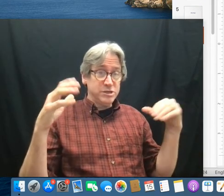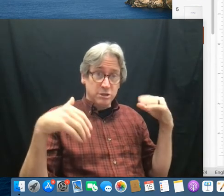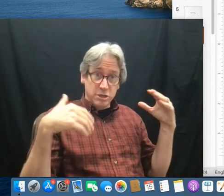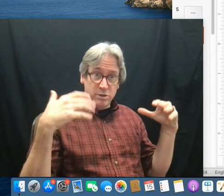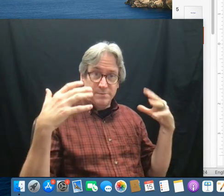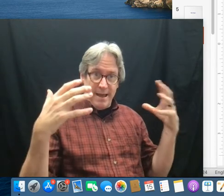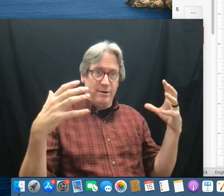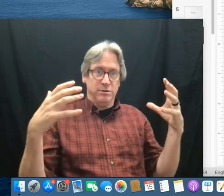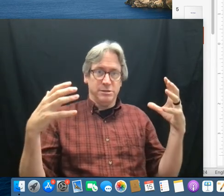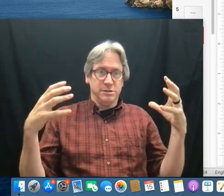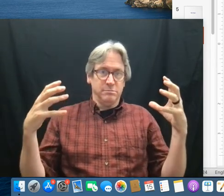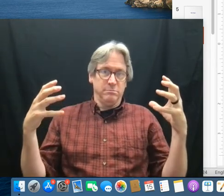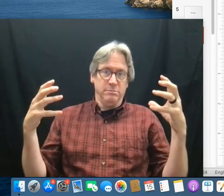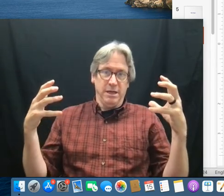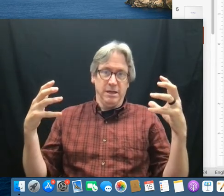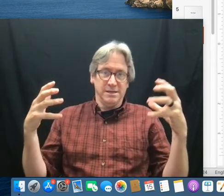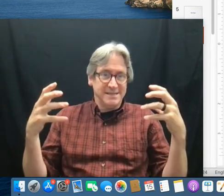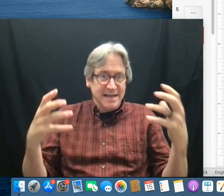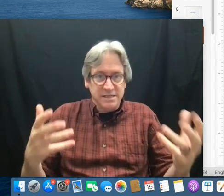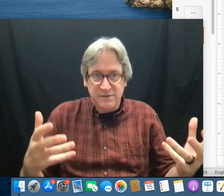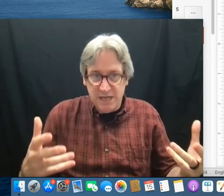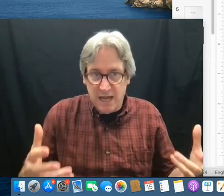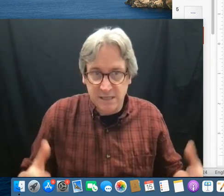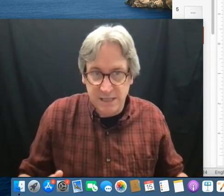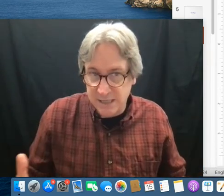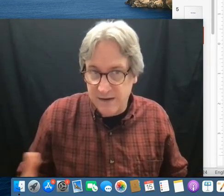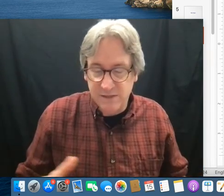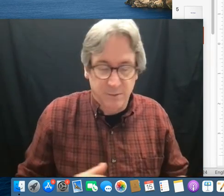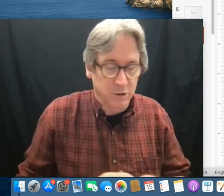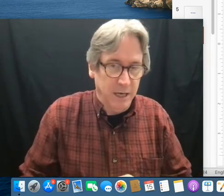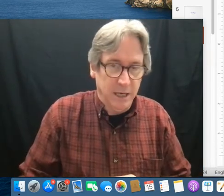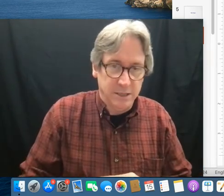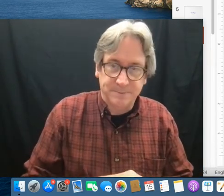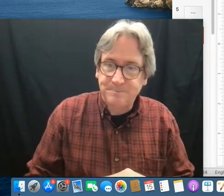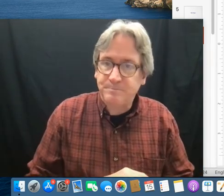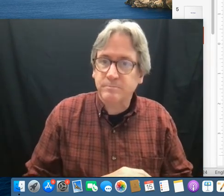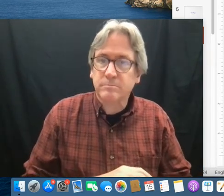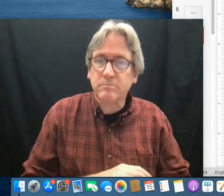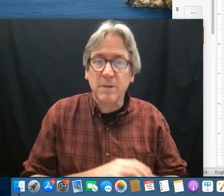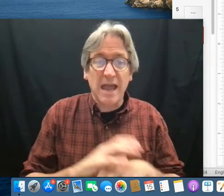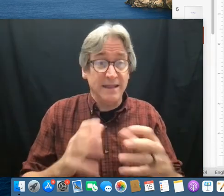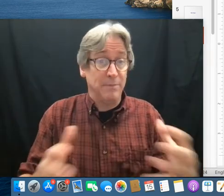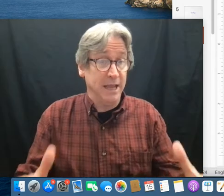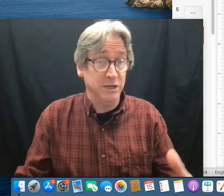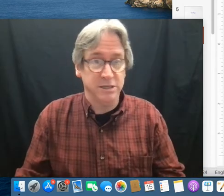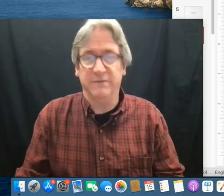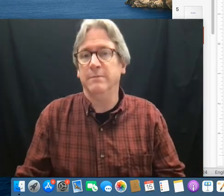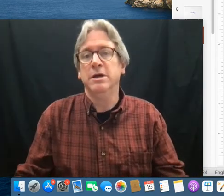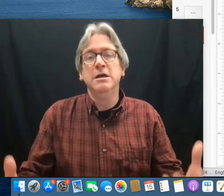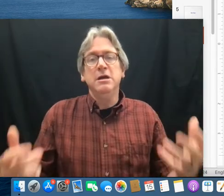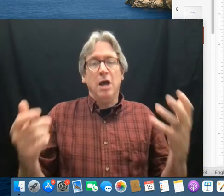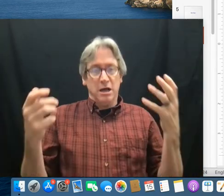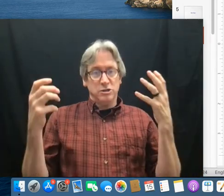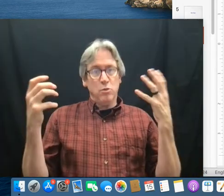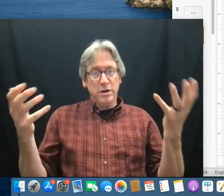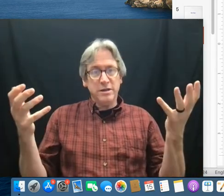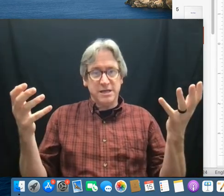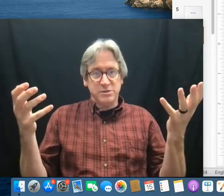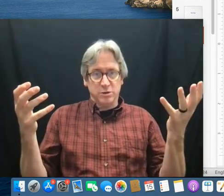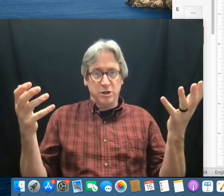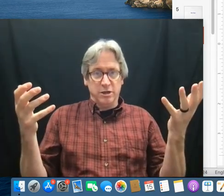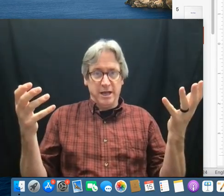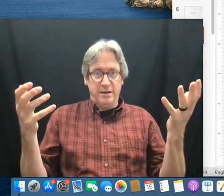You'll start to notice patterns in sets of signs, things that have similar meanings, and the applications of them. So one